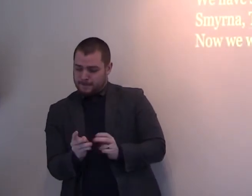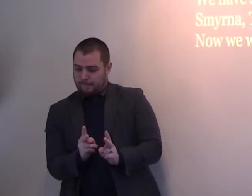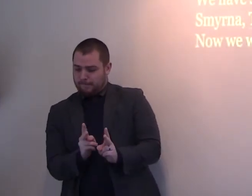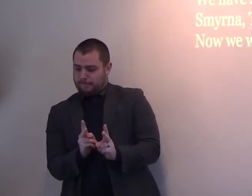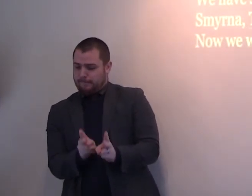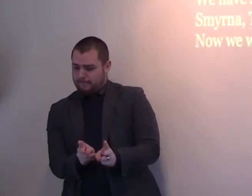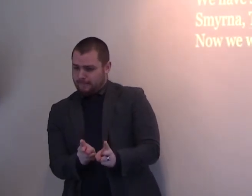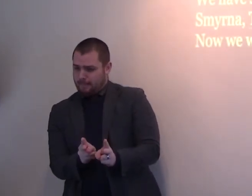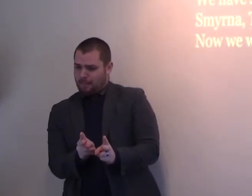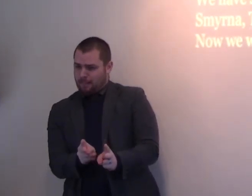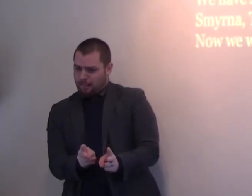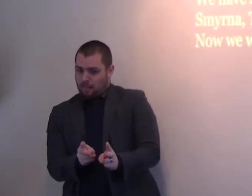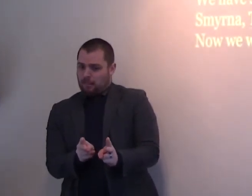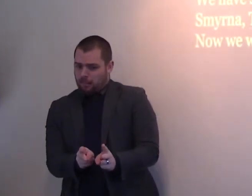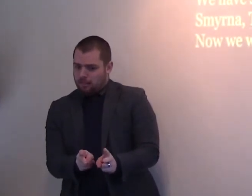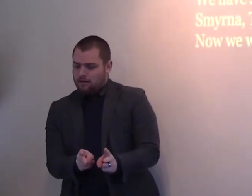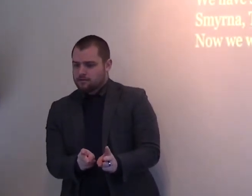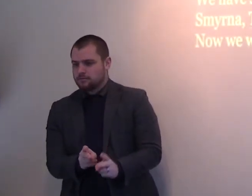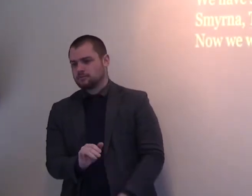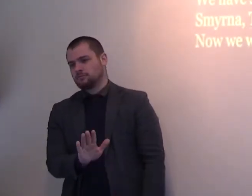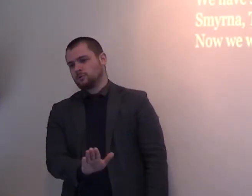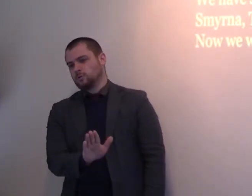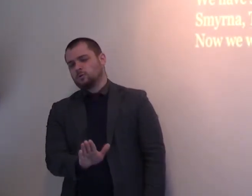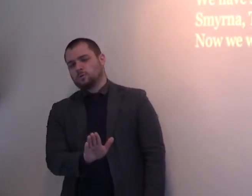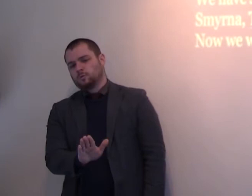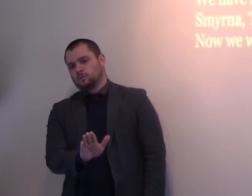death is already knocking at the door.